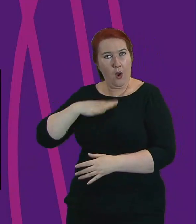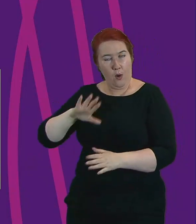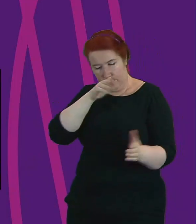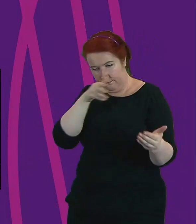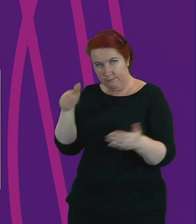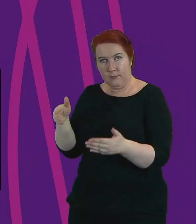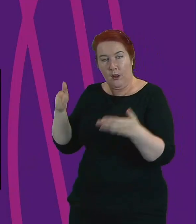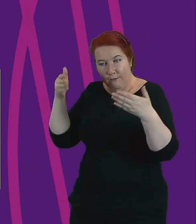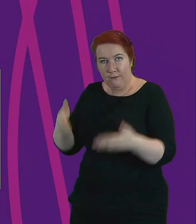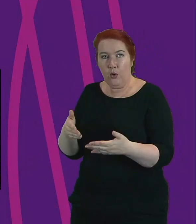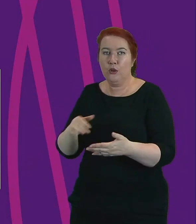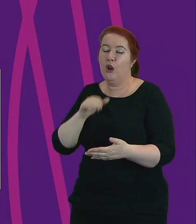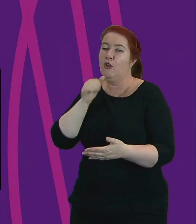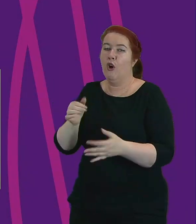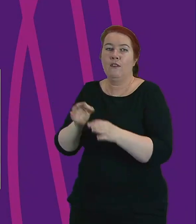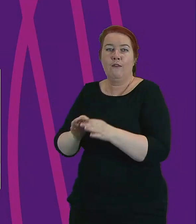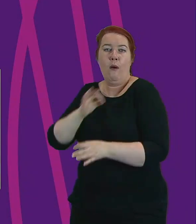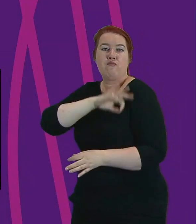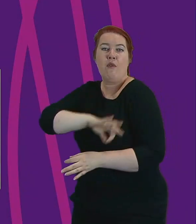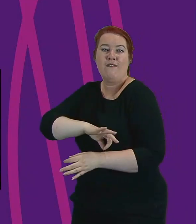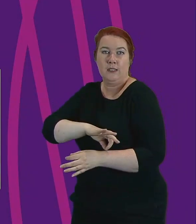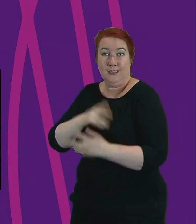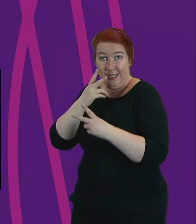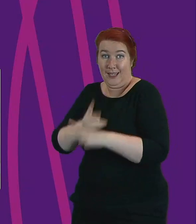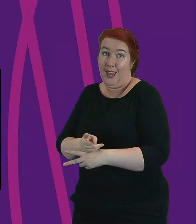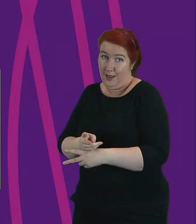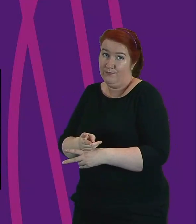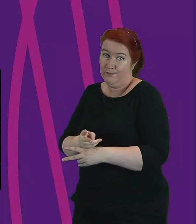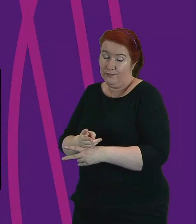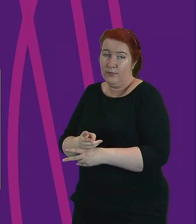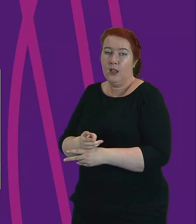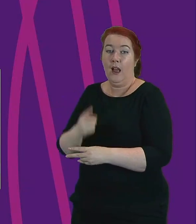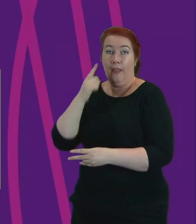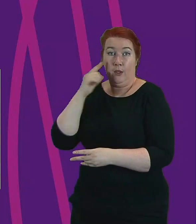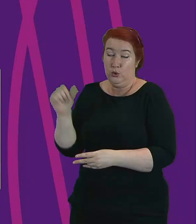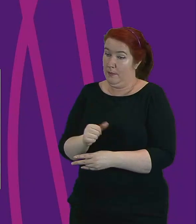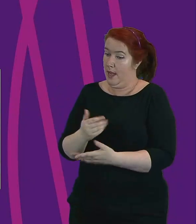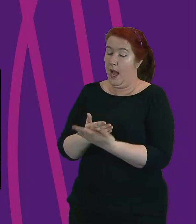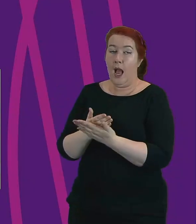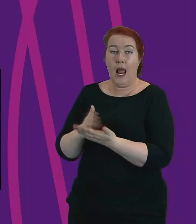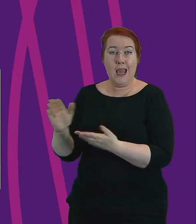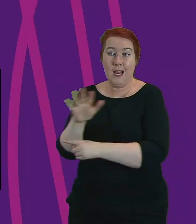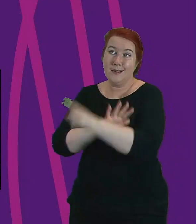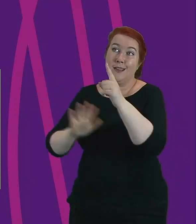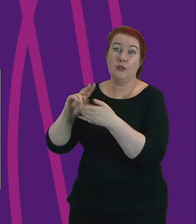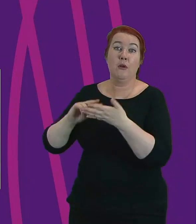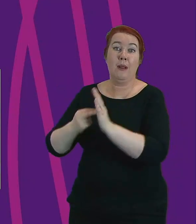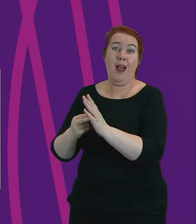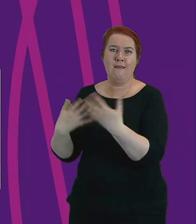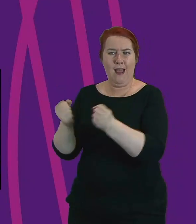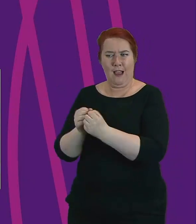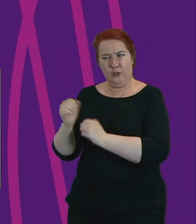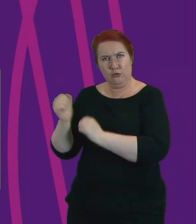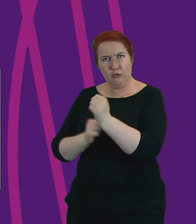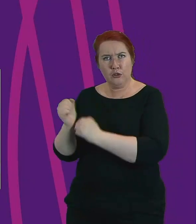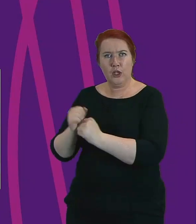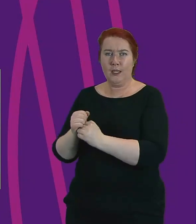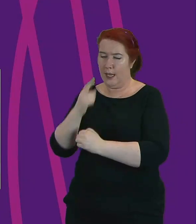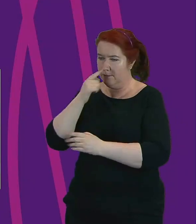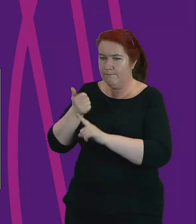on not-for-profit care. I want a clear national plan and infrastructure that builds and supports local